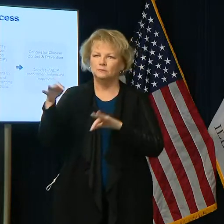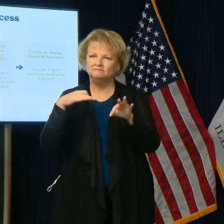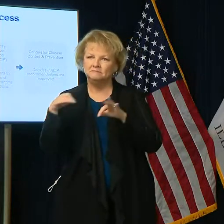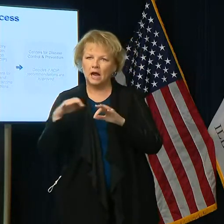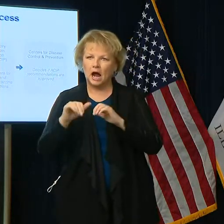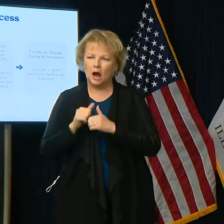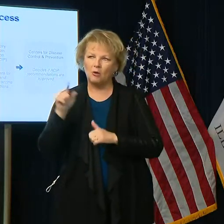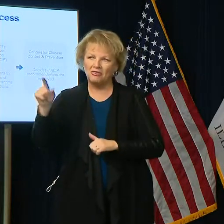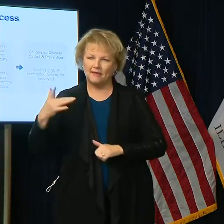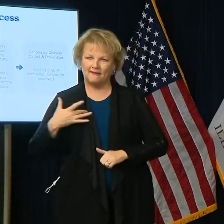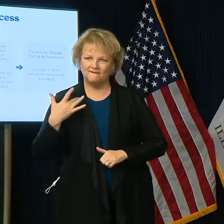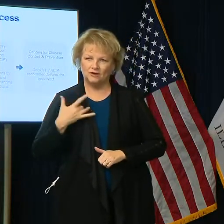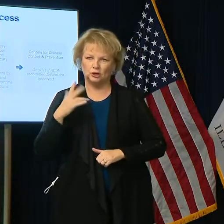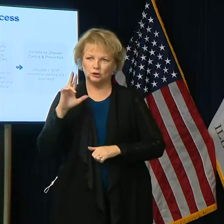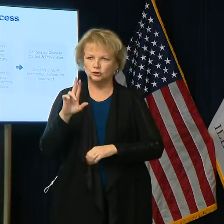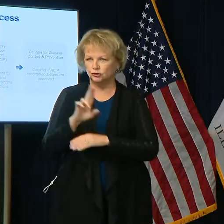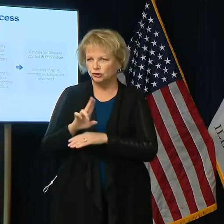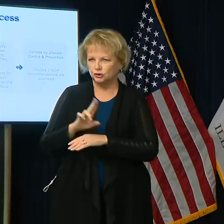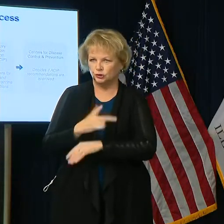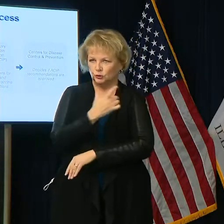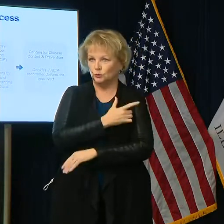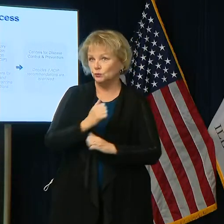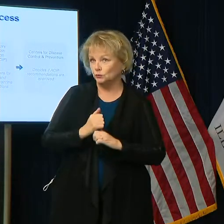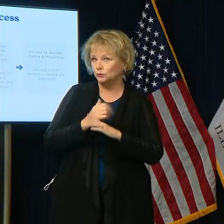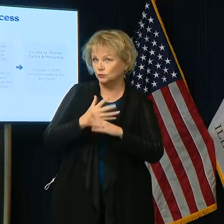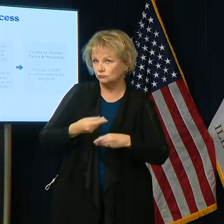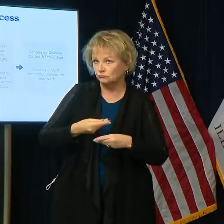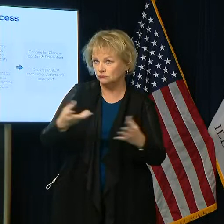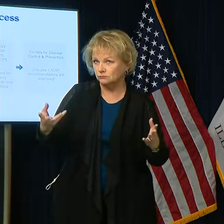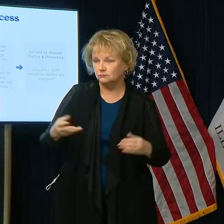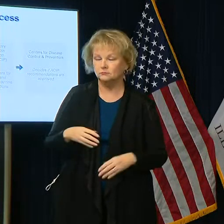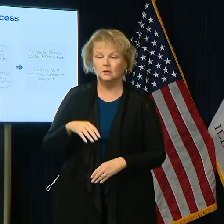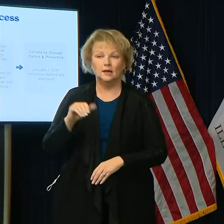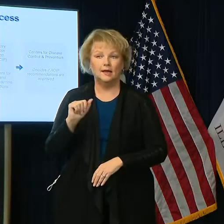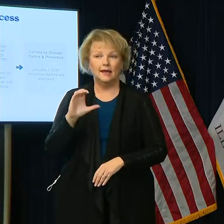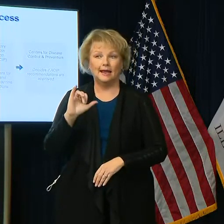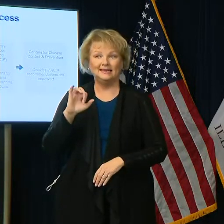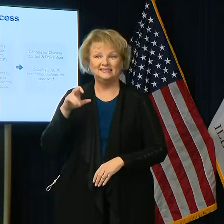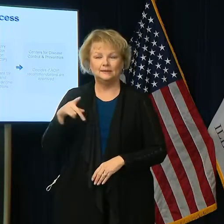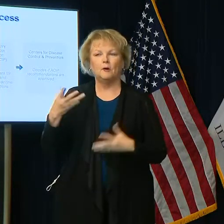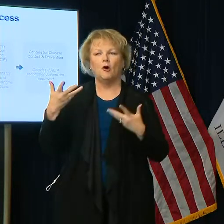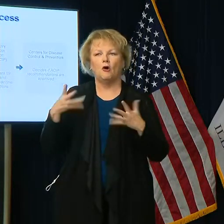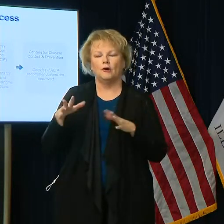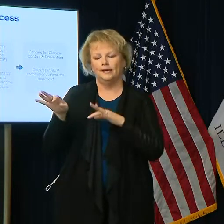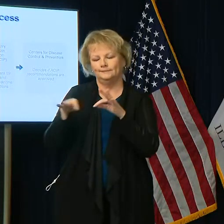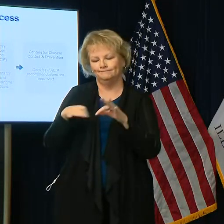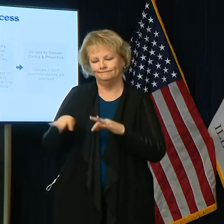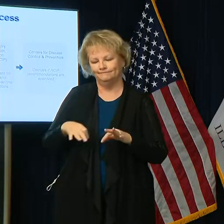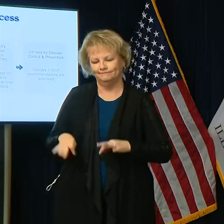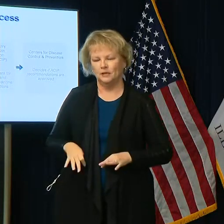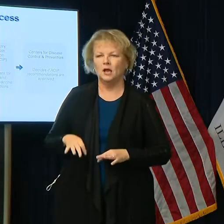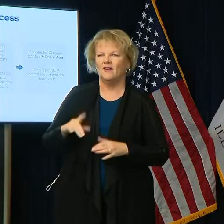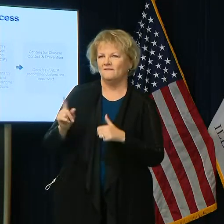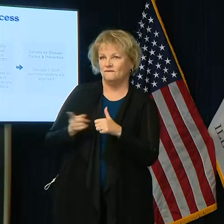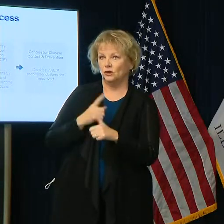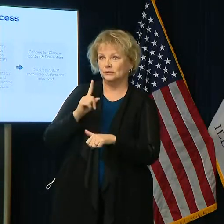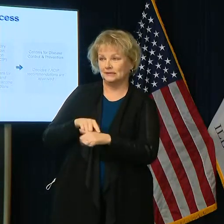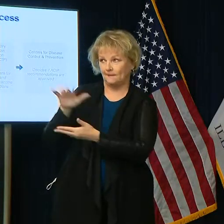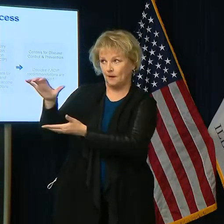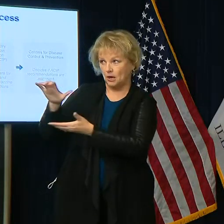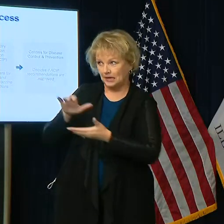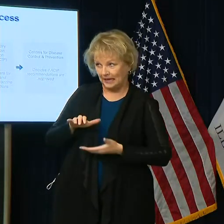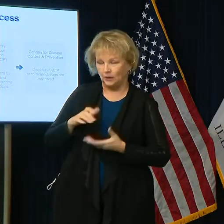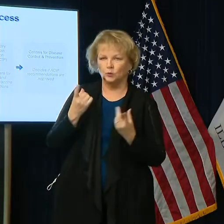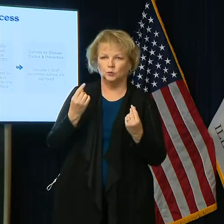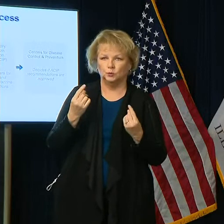be used. ACIP has already given out its recommendation for the very first rounds of